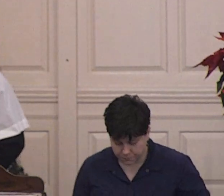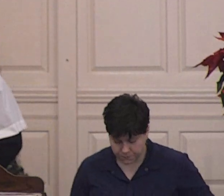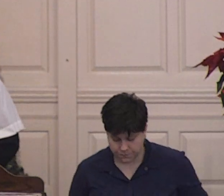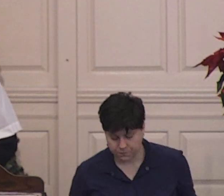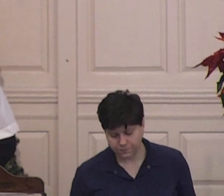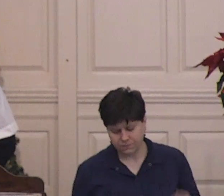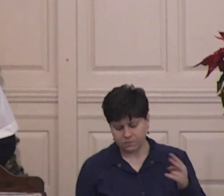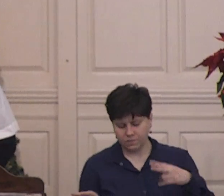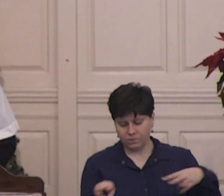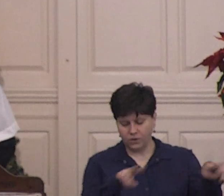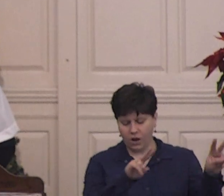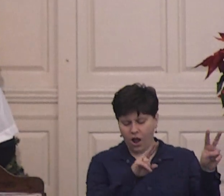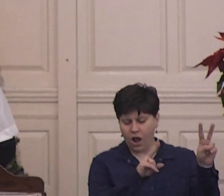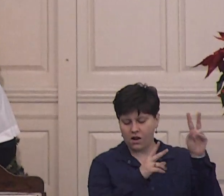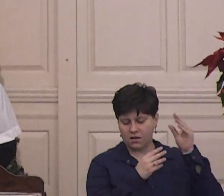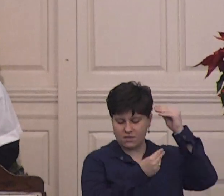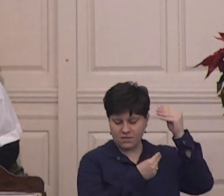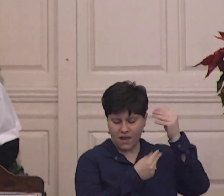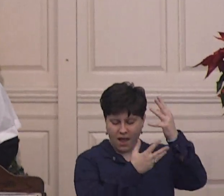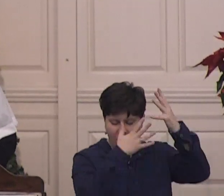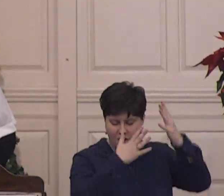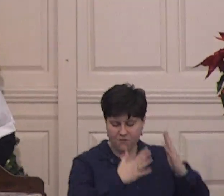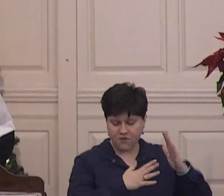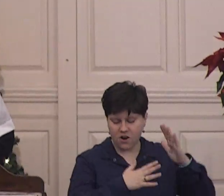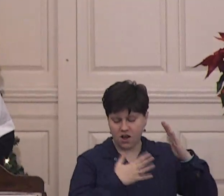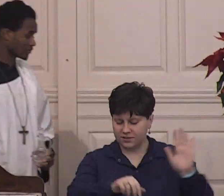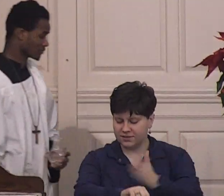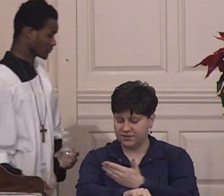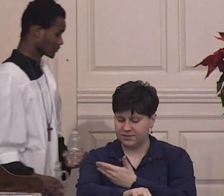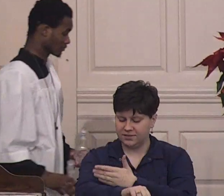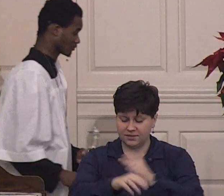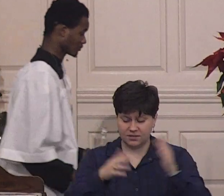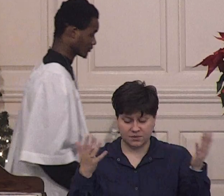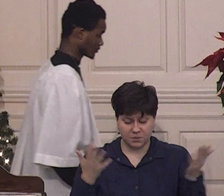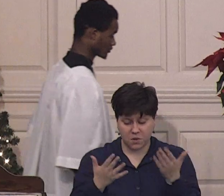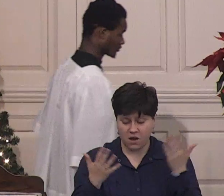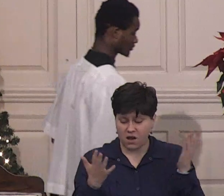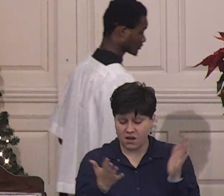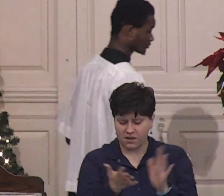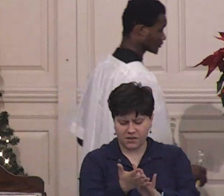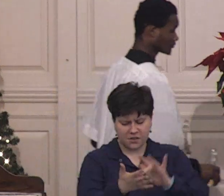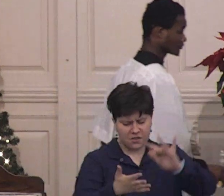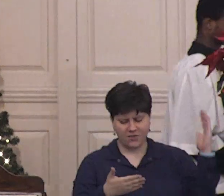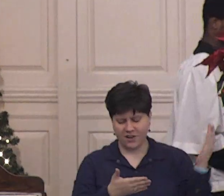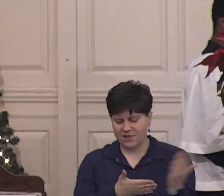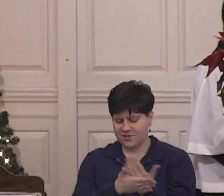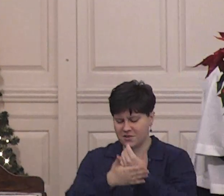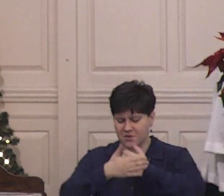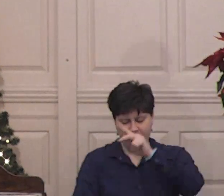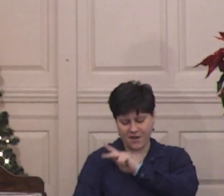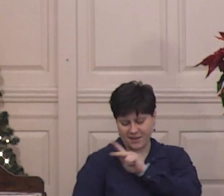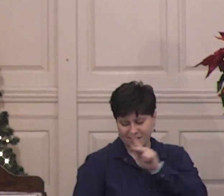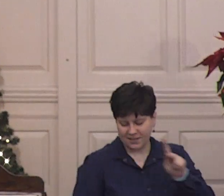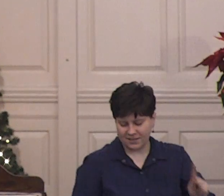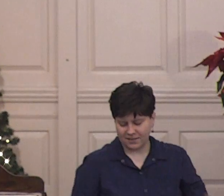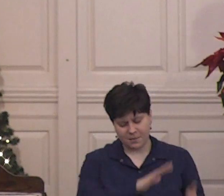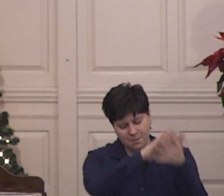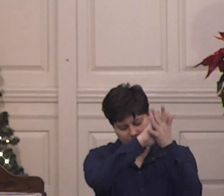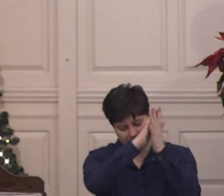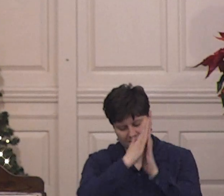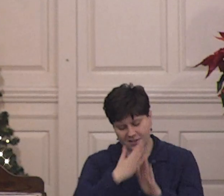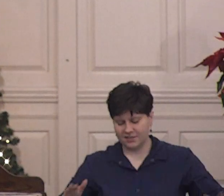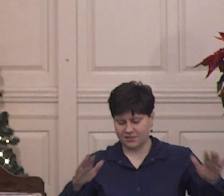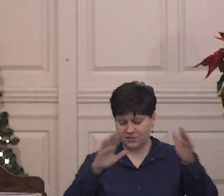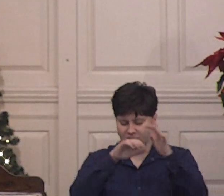King, peace on earth and mercy among God and